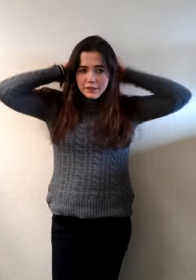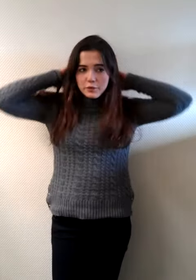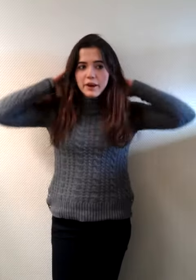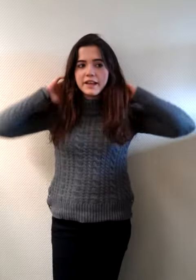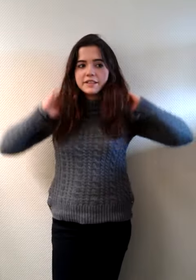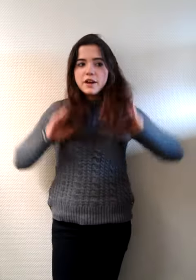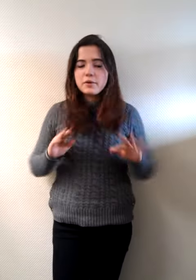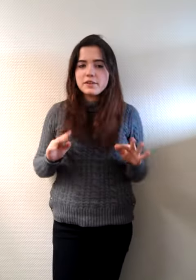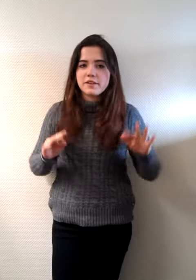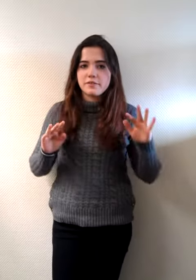Croatia with a